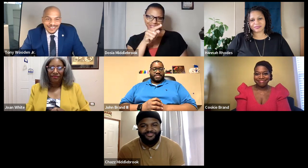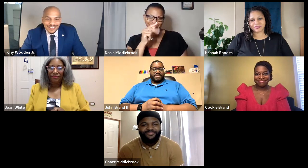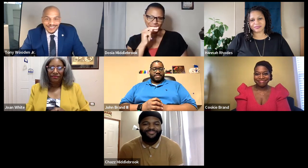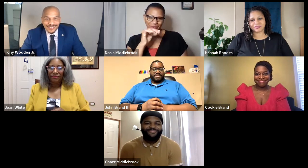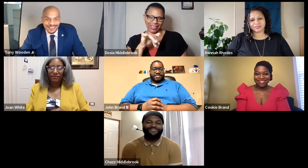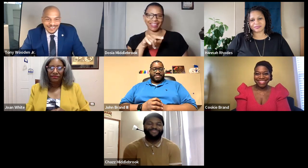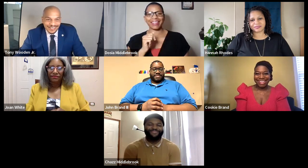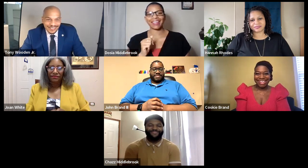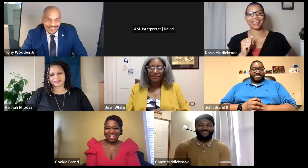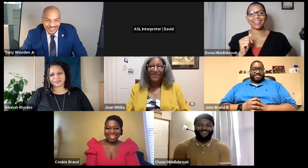Apologies.